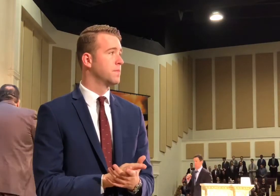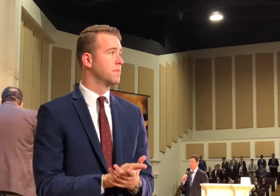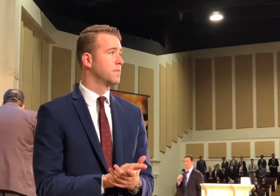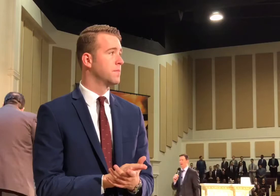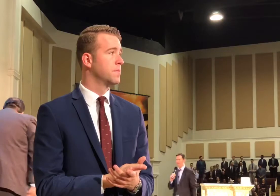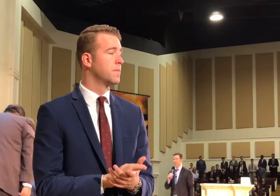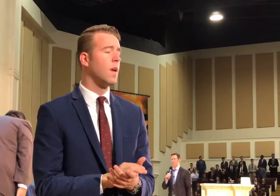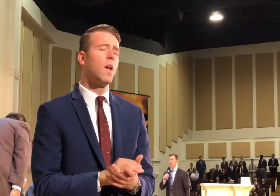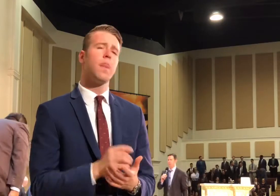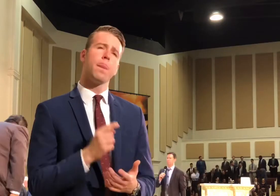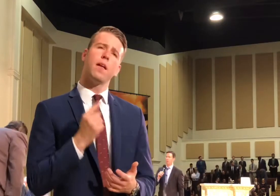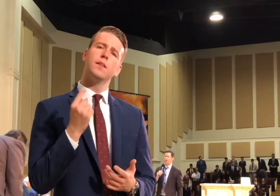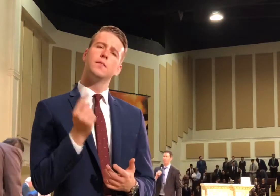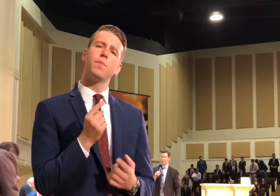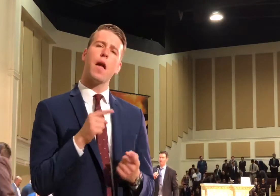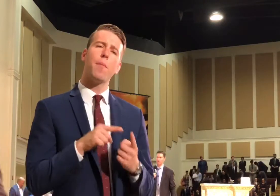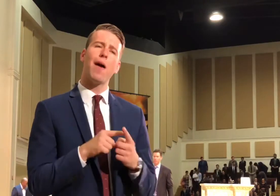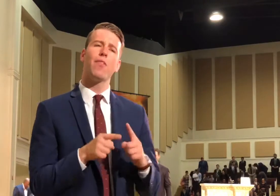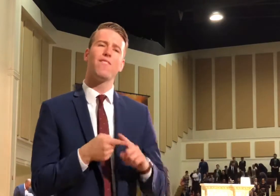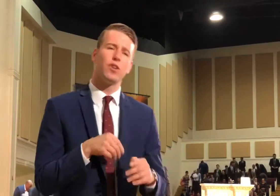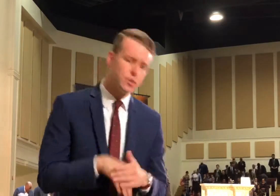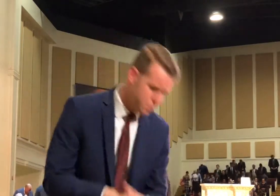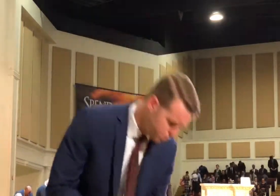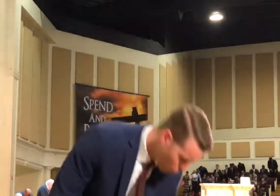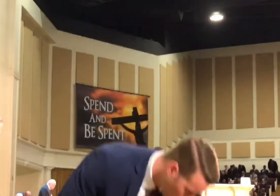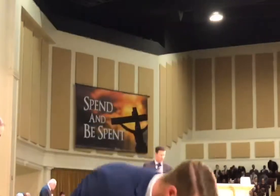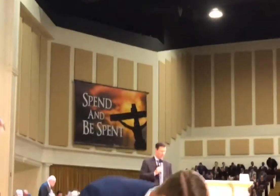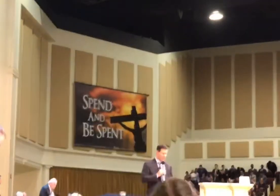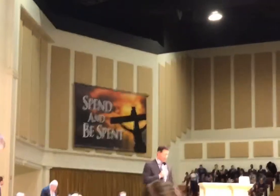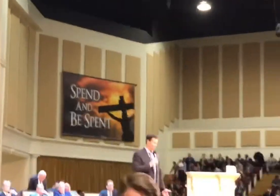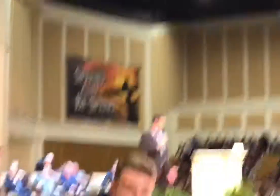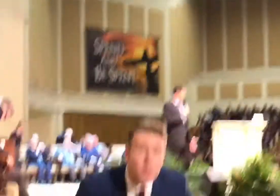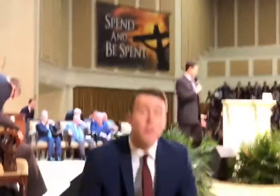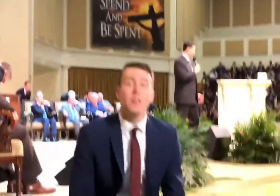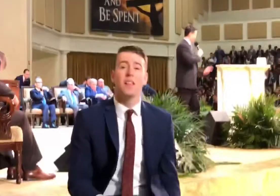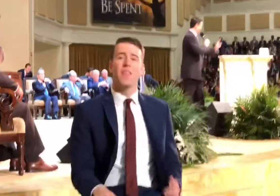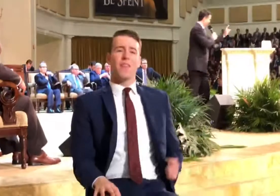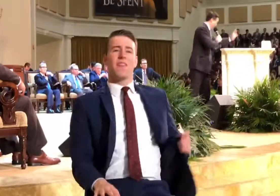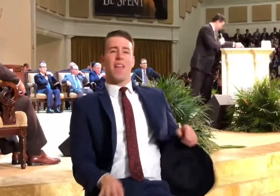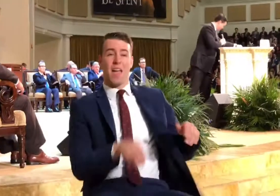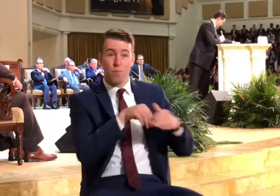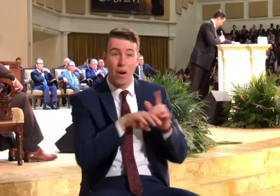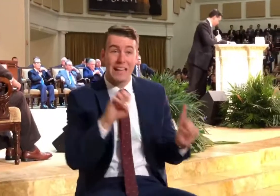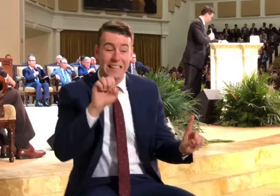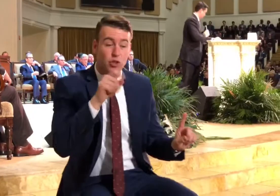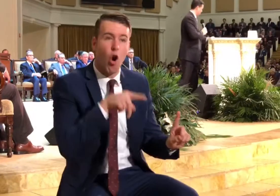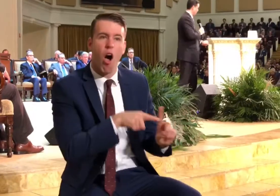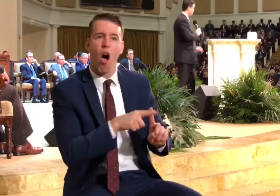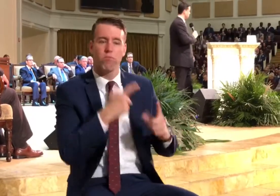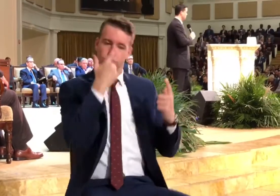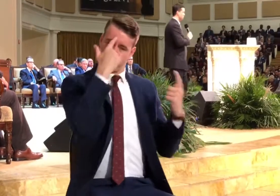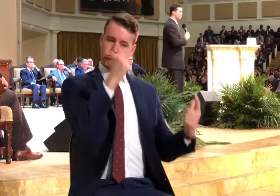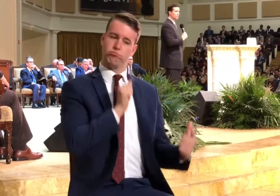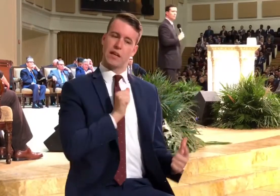And there's something about that firstborn nature that God says, I hate it.